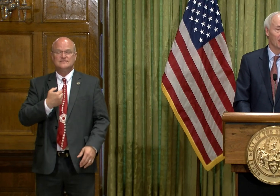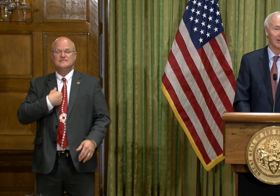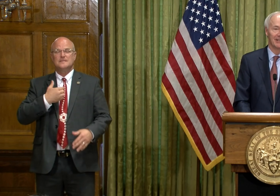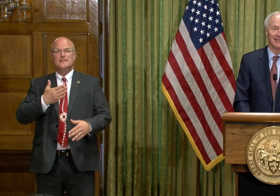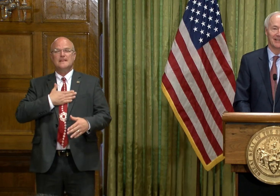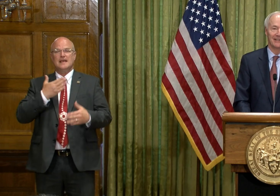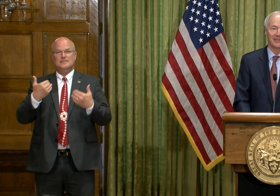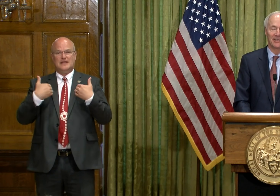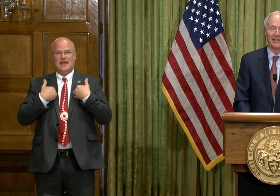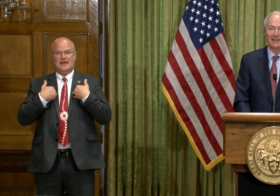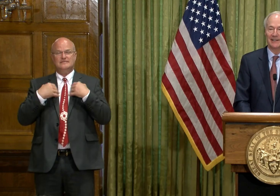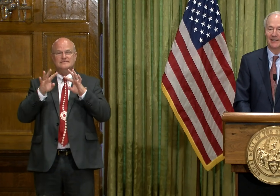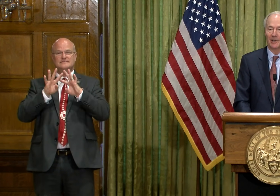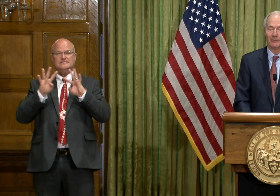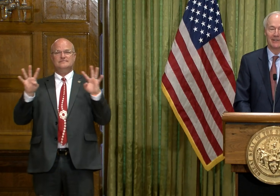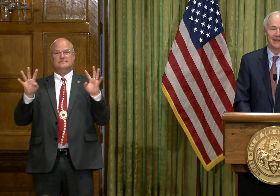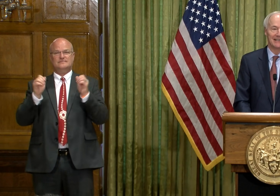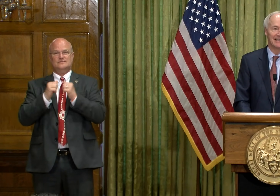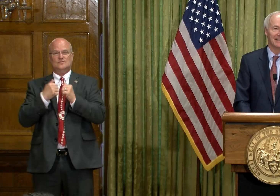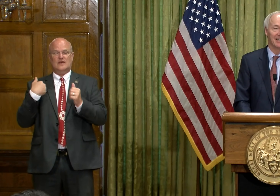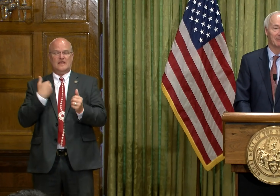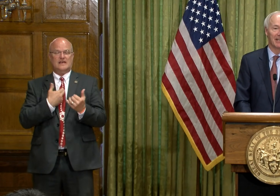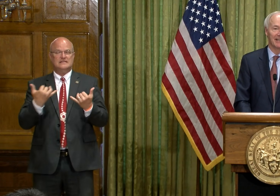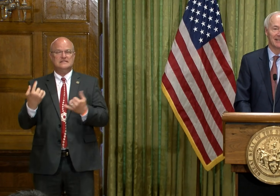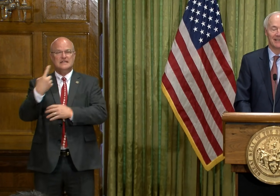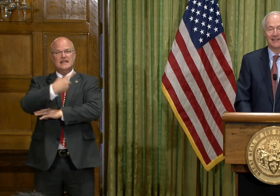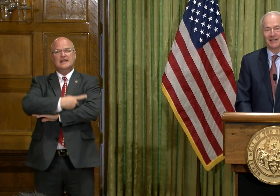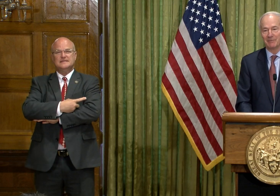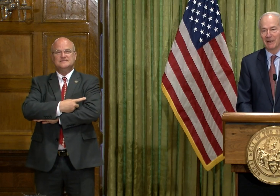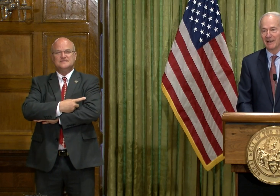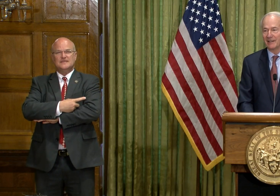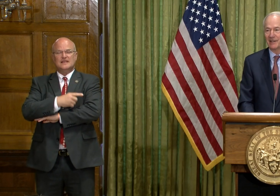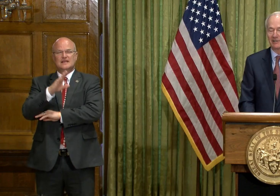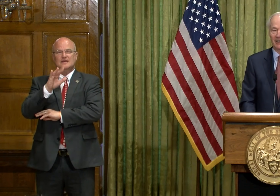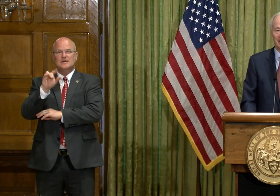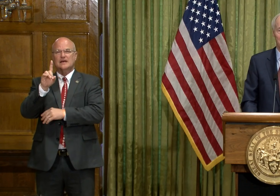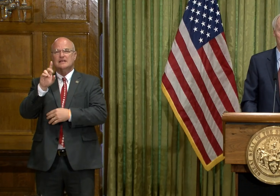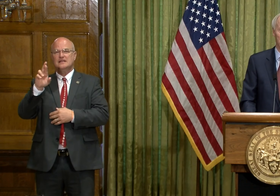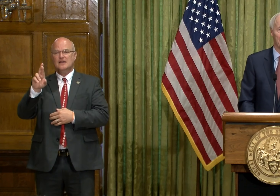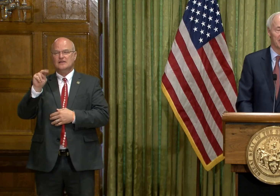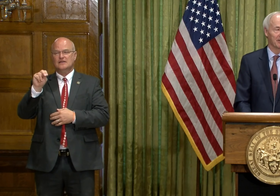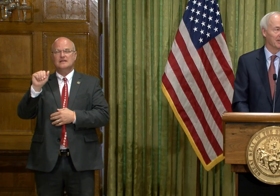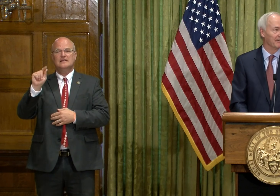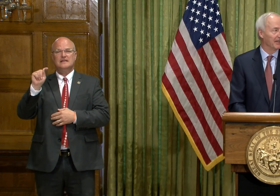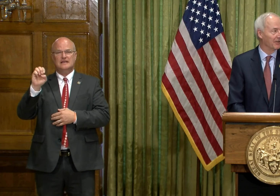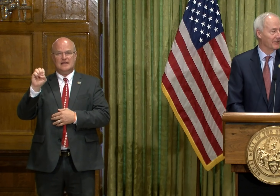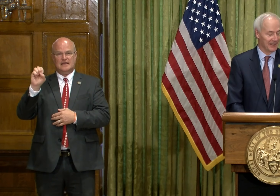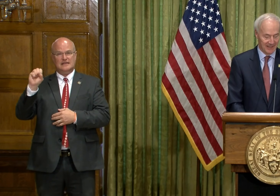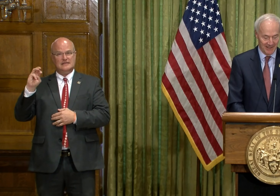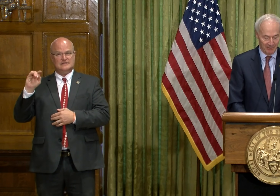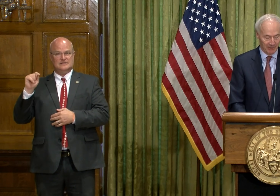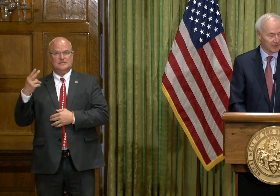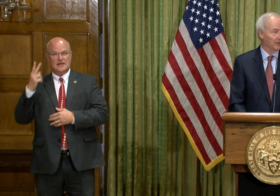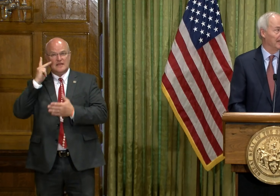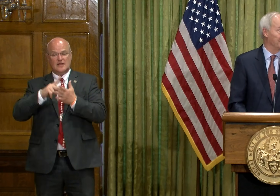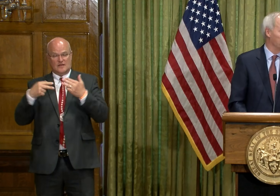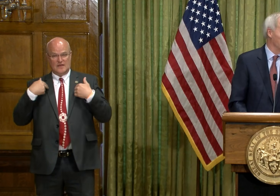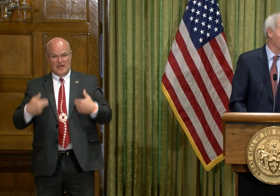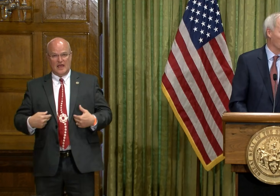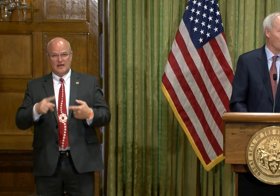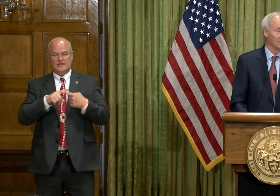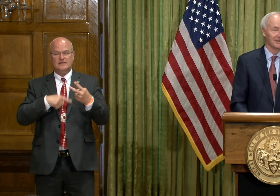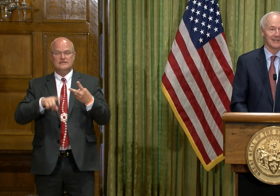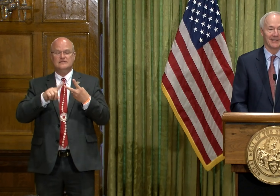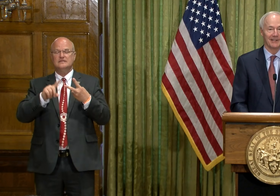pleased to be joined in this daily COVID-19 update by Dr. Nate Smith, our Secretary of Health. We also